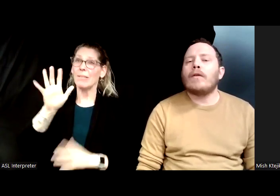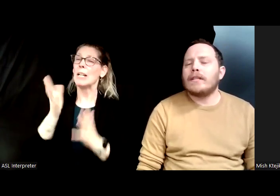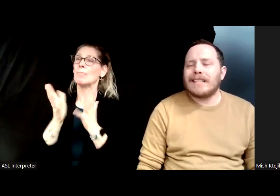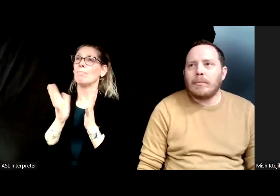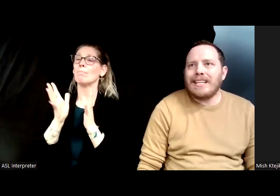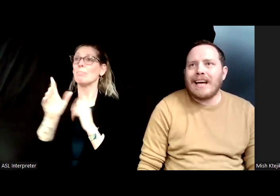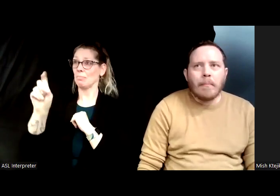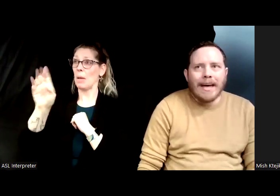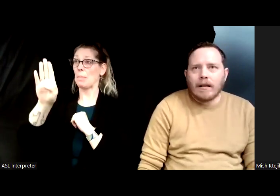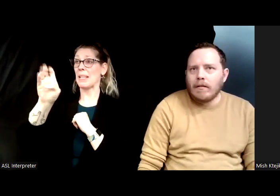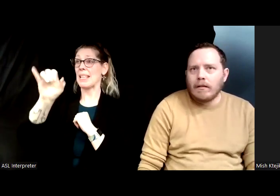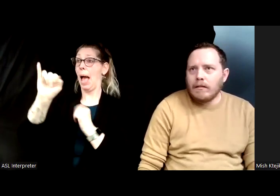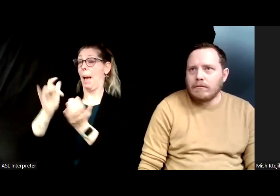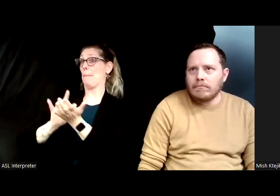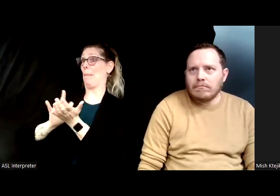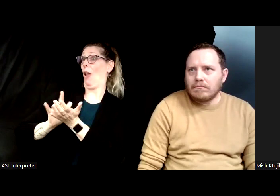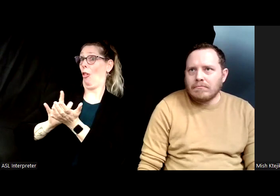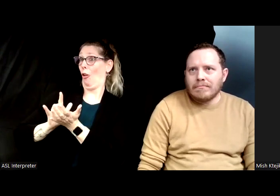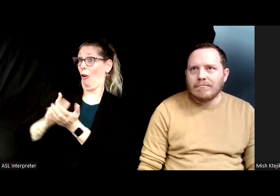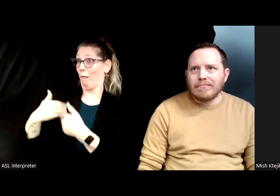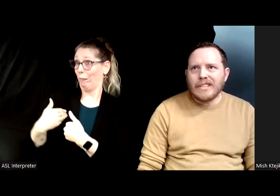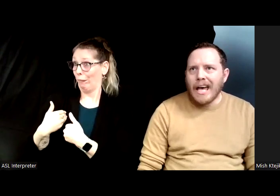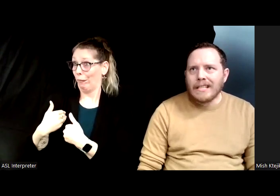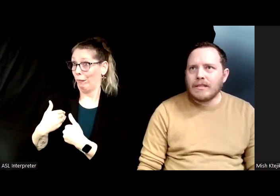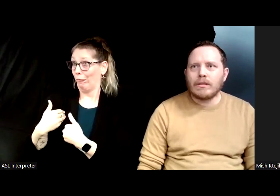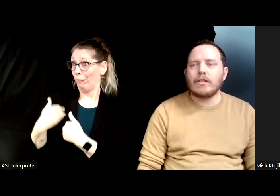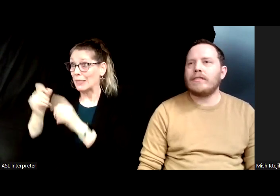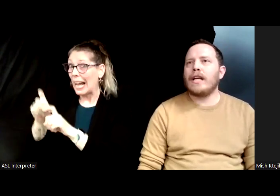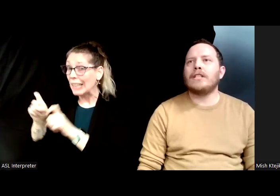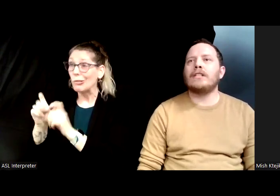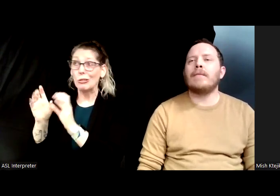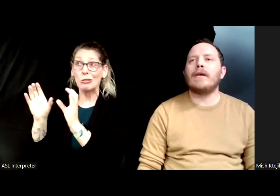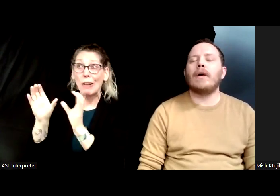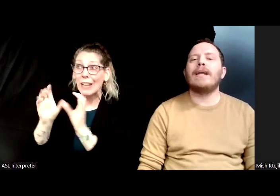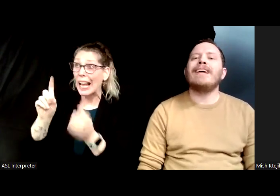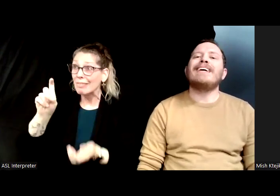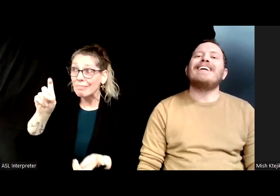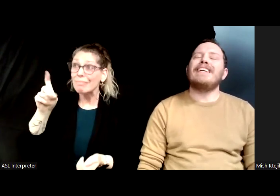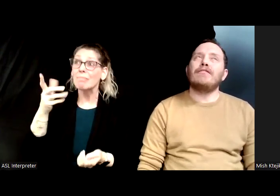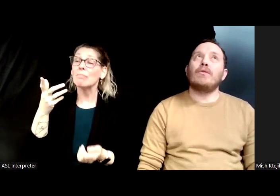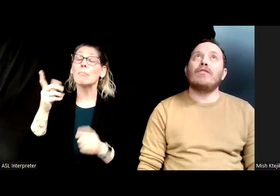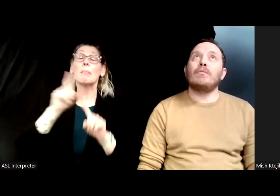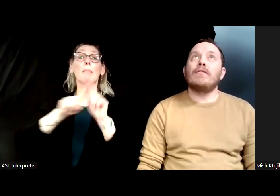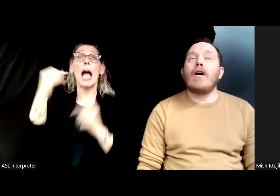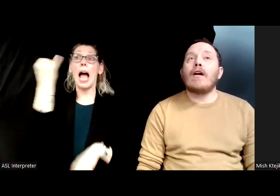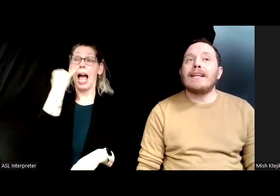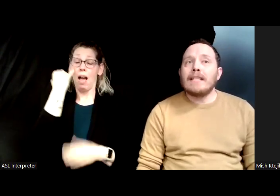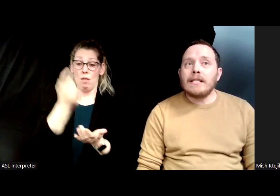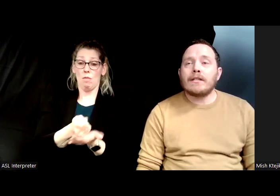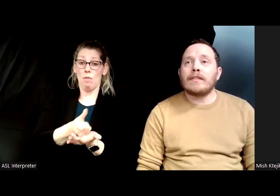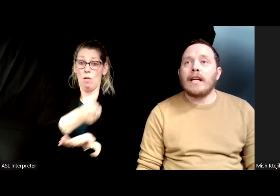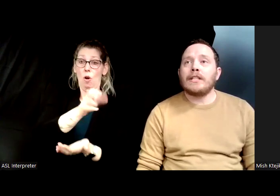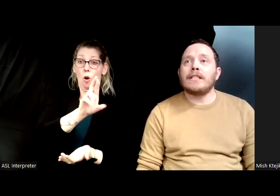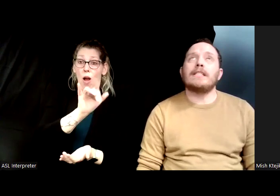don't know if there's like a BDI medical test or certification or something, but if we remove the